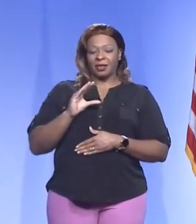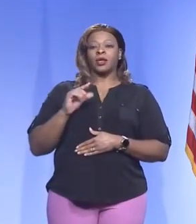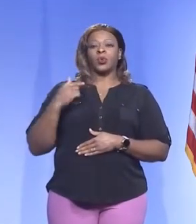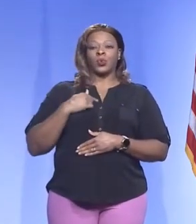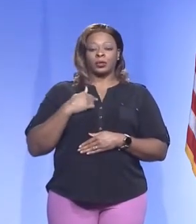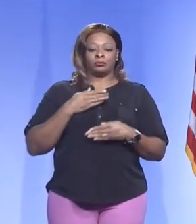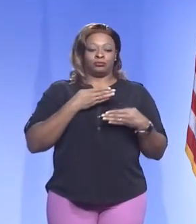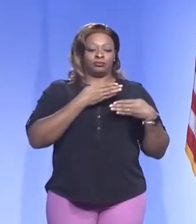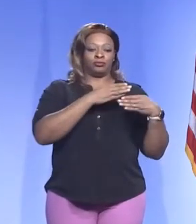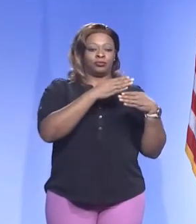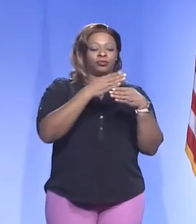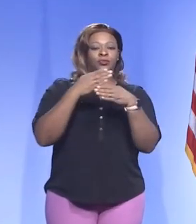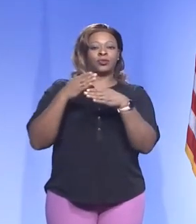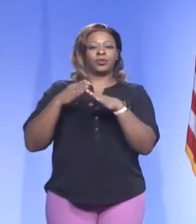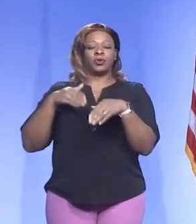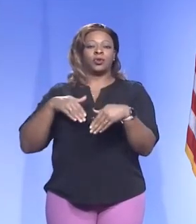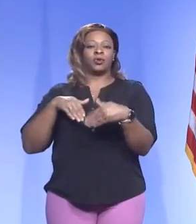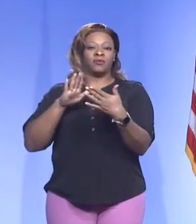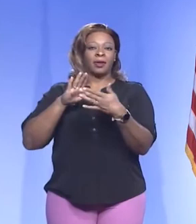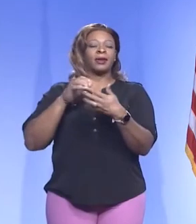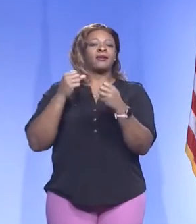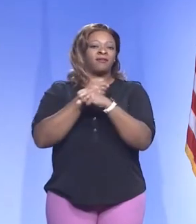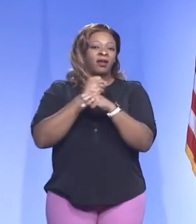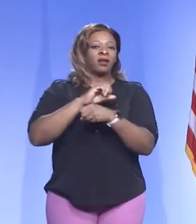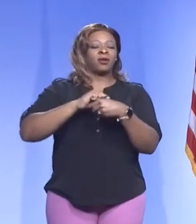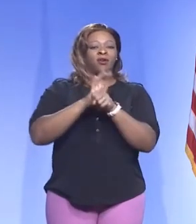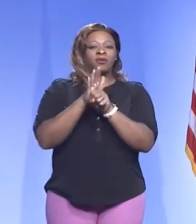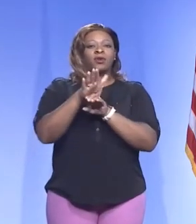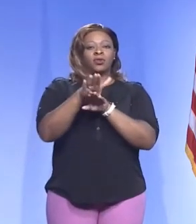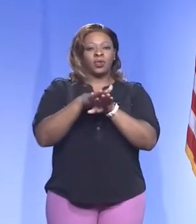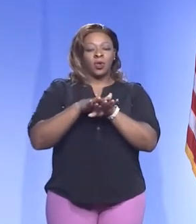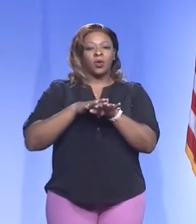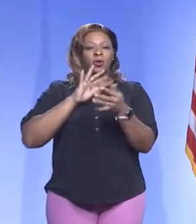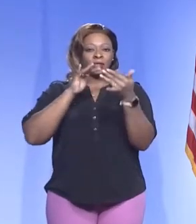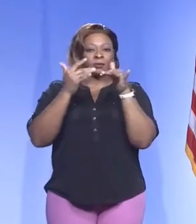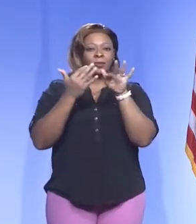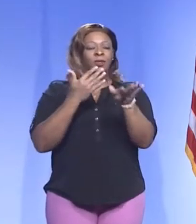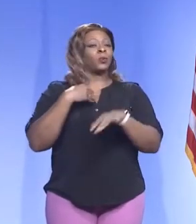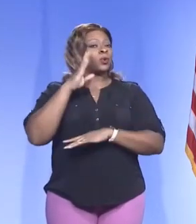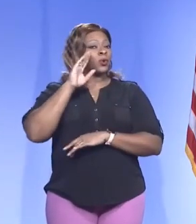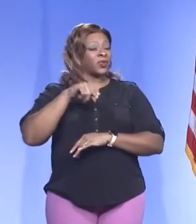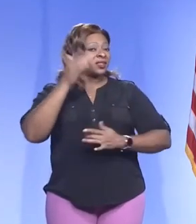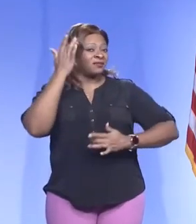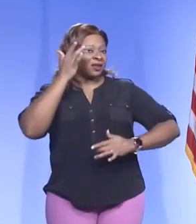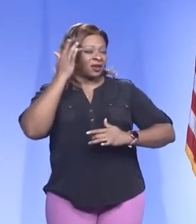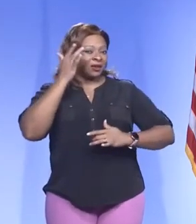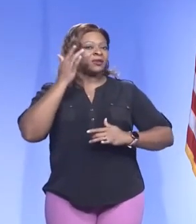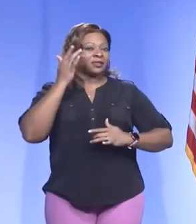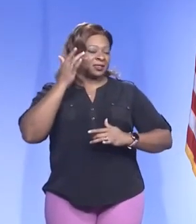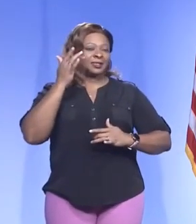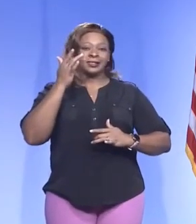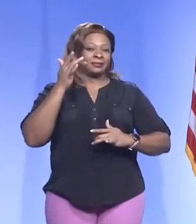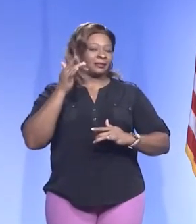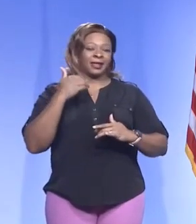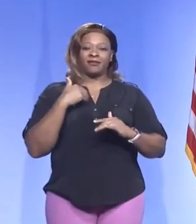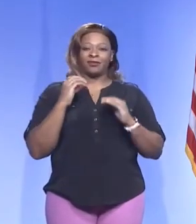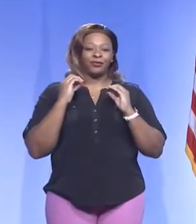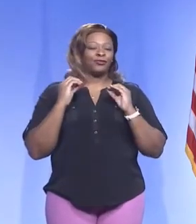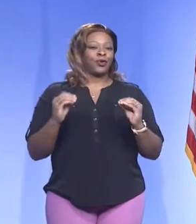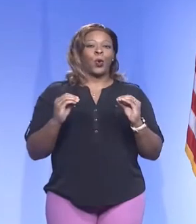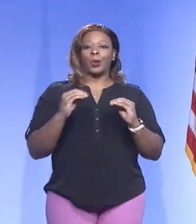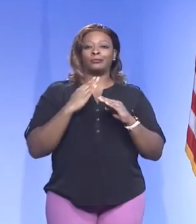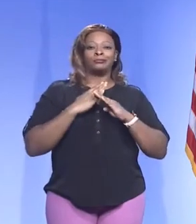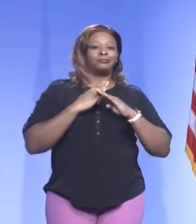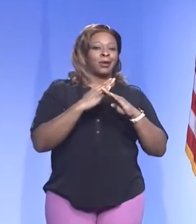aggressively to confront COVID and to slow the spread. And we all know that this virus has no